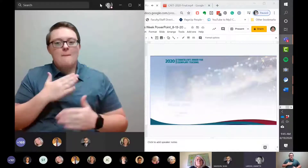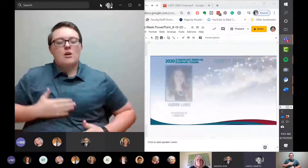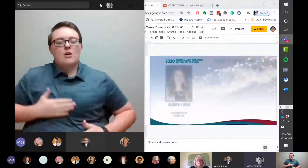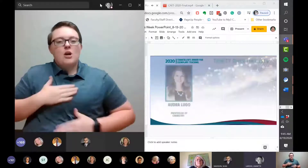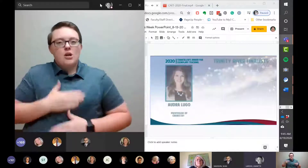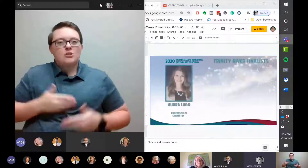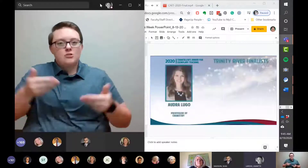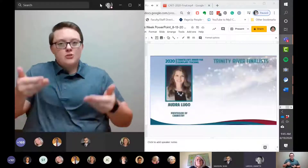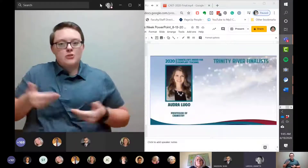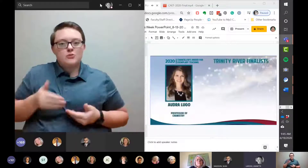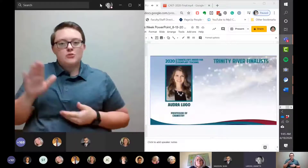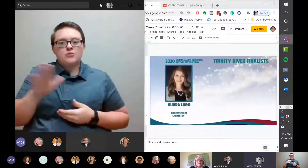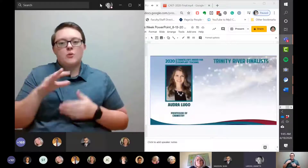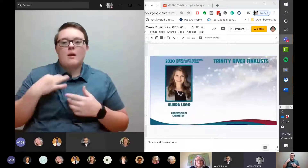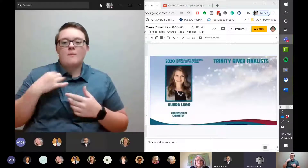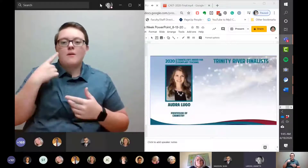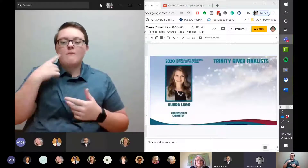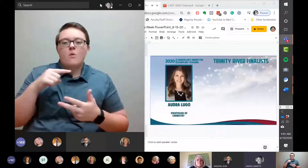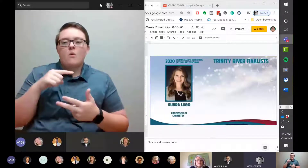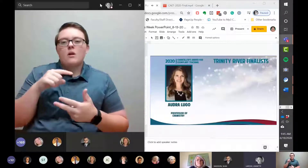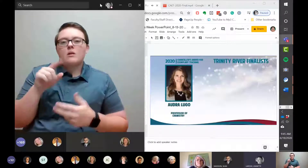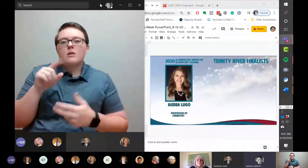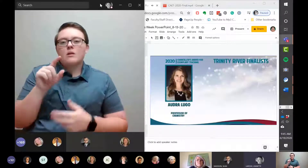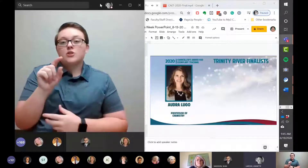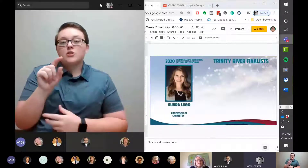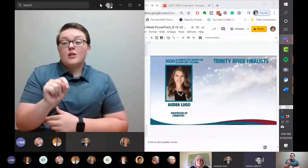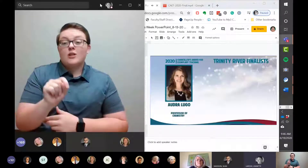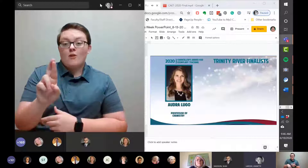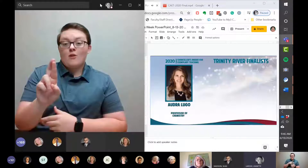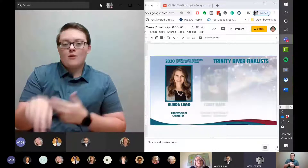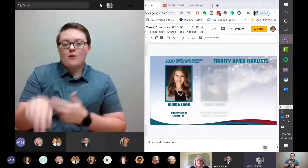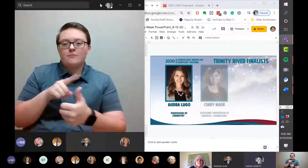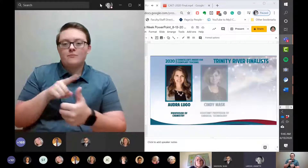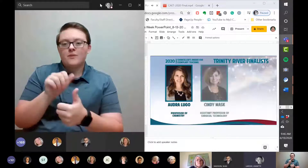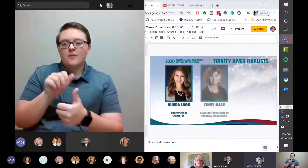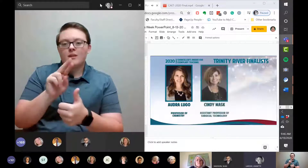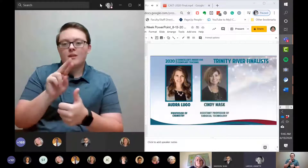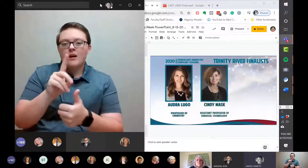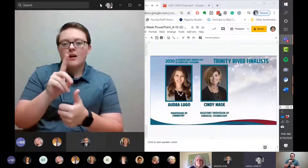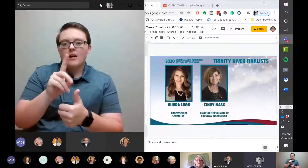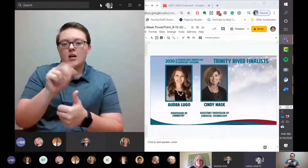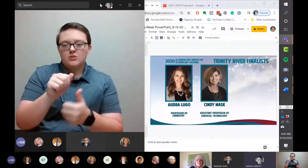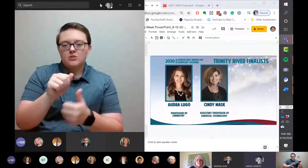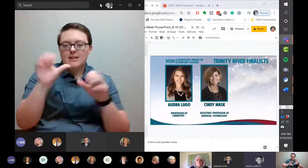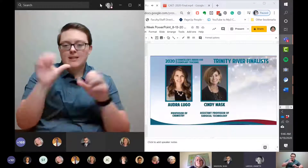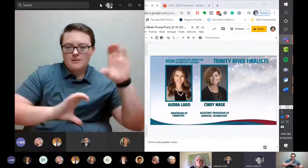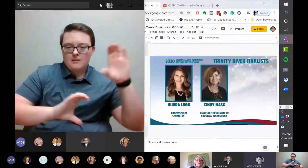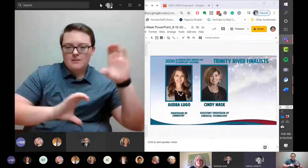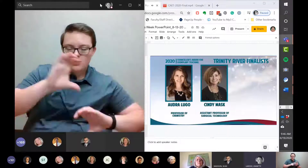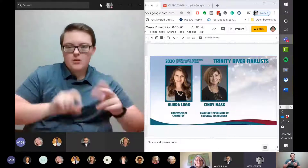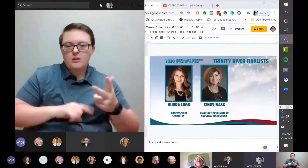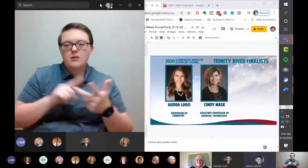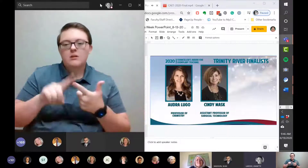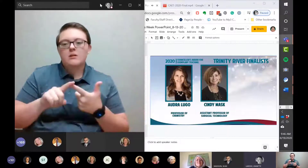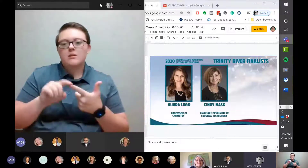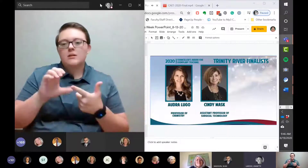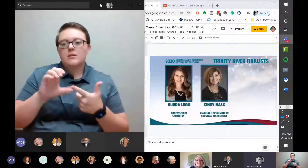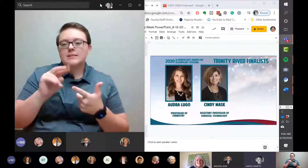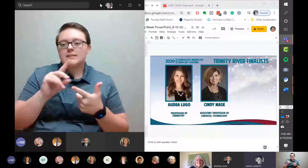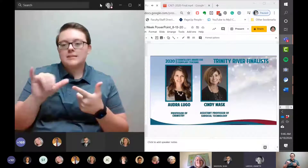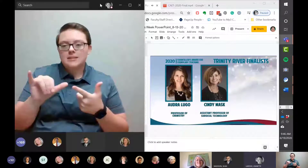Trinity River. Dr. Audra Lugo, Professor of Chemistry, Ms. Cindy Mask, Assistant Professor of Surgical